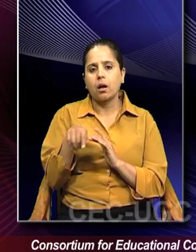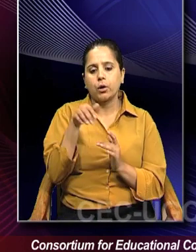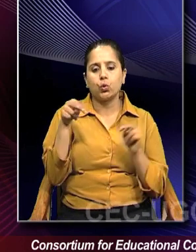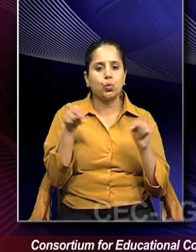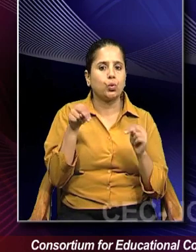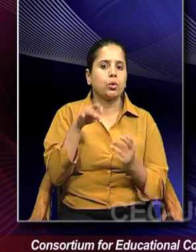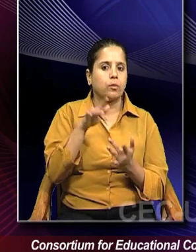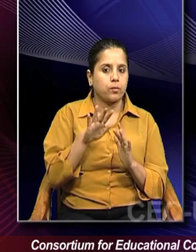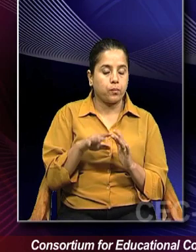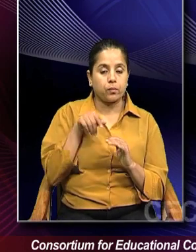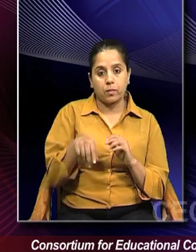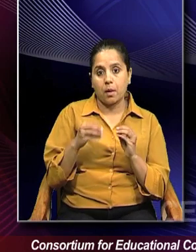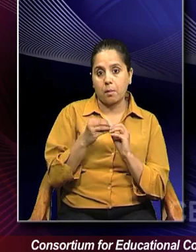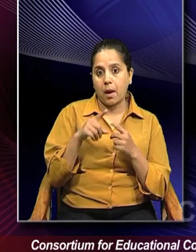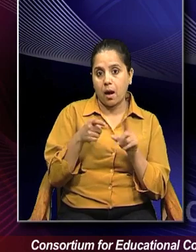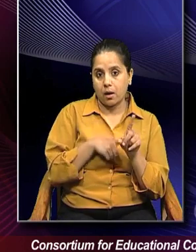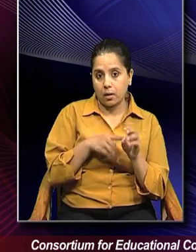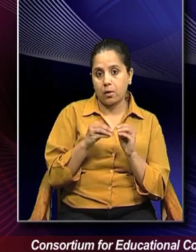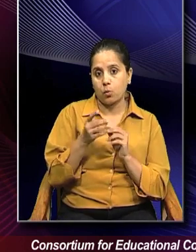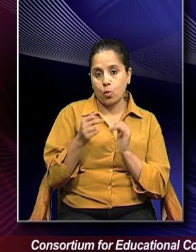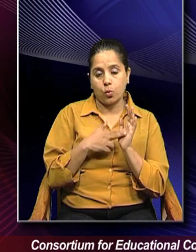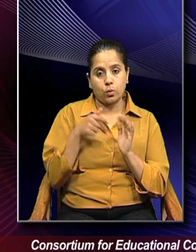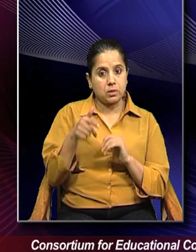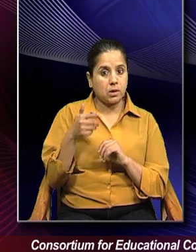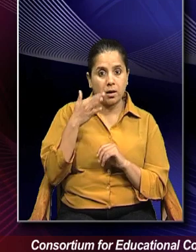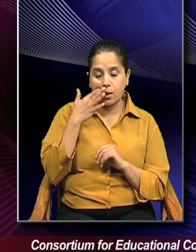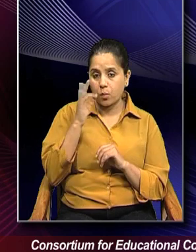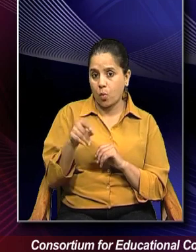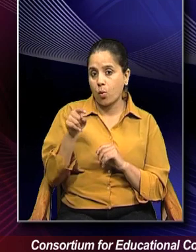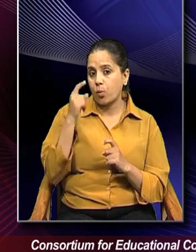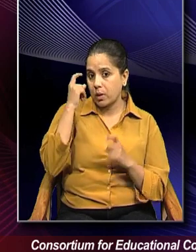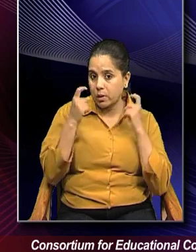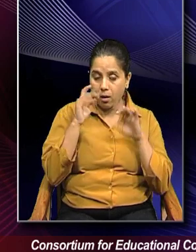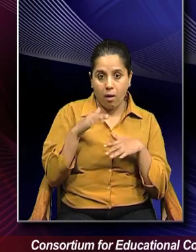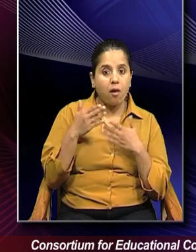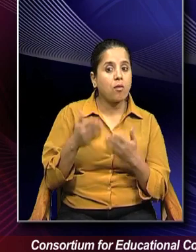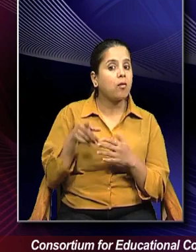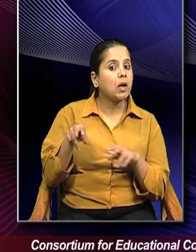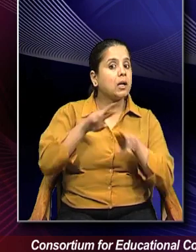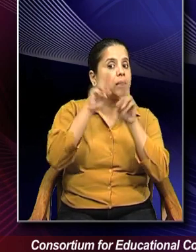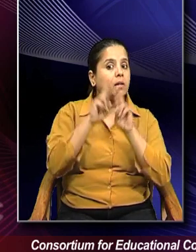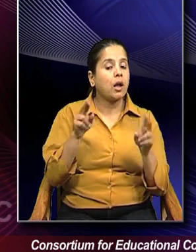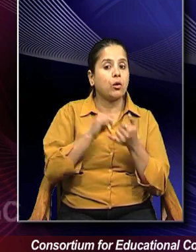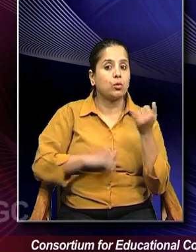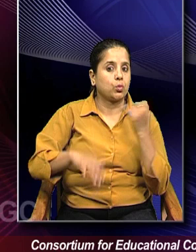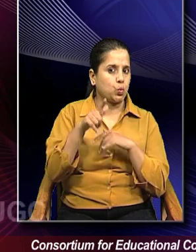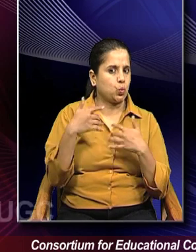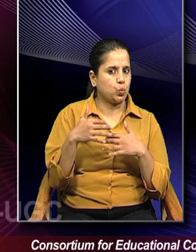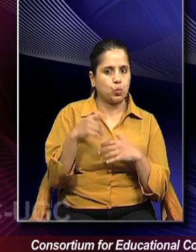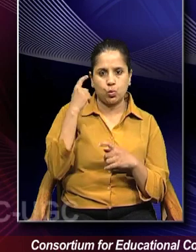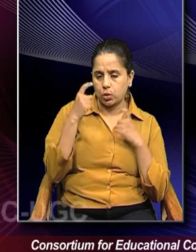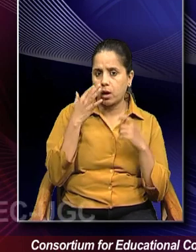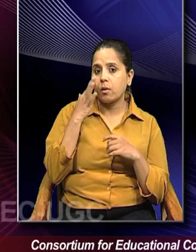Barry Buzan is yet another very important thinker of international society approach, which